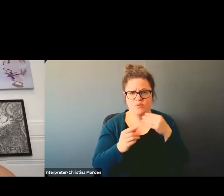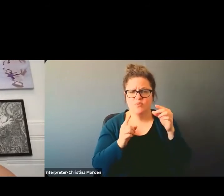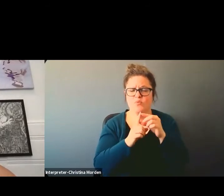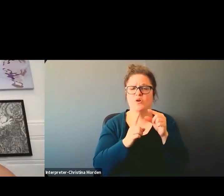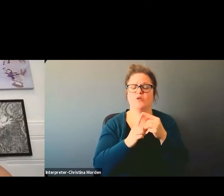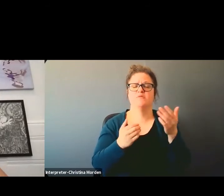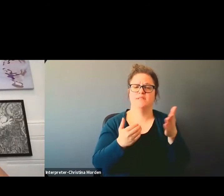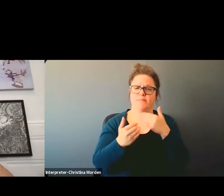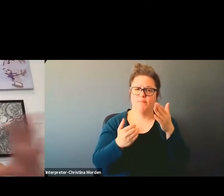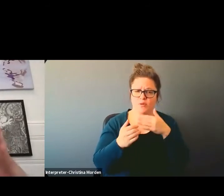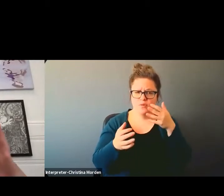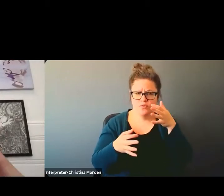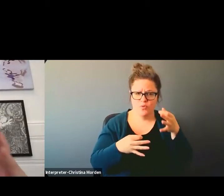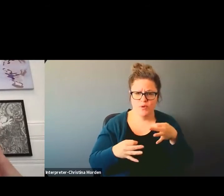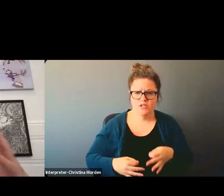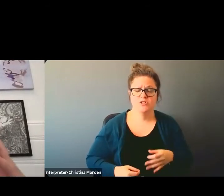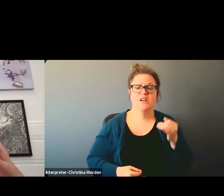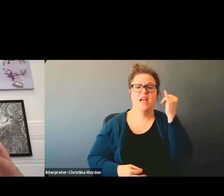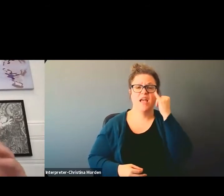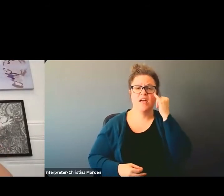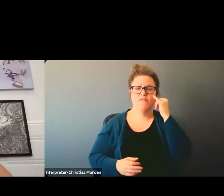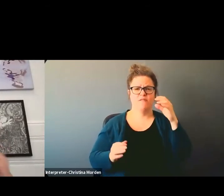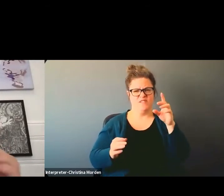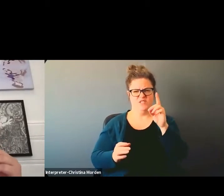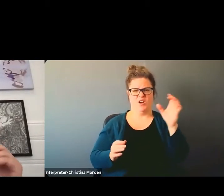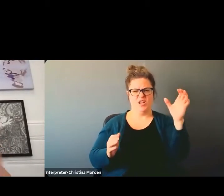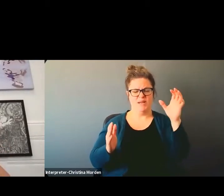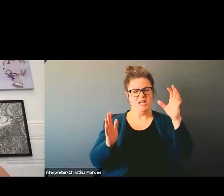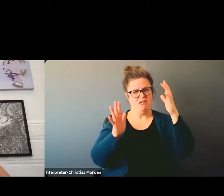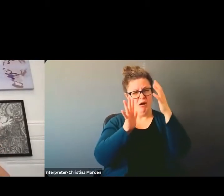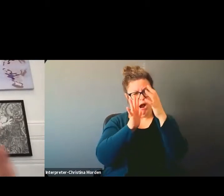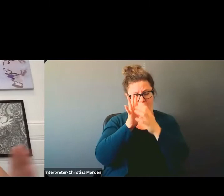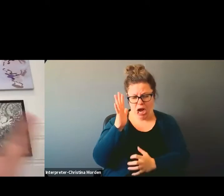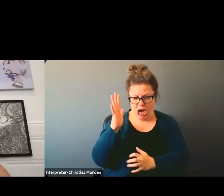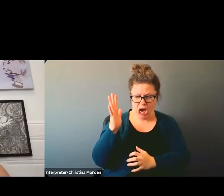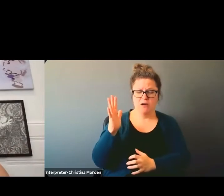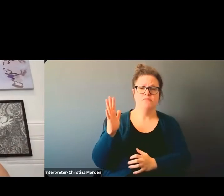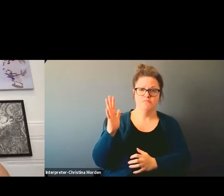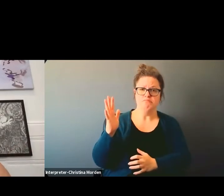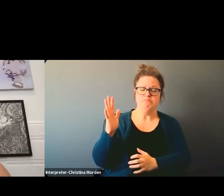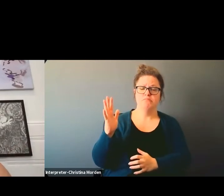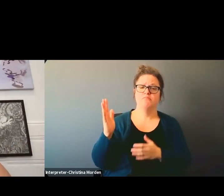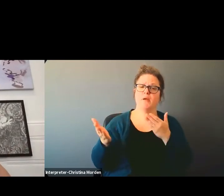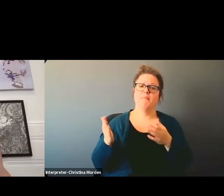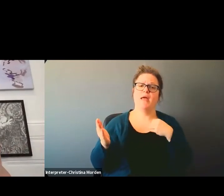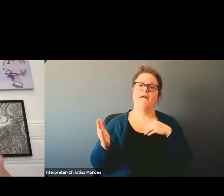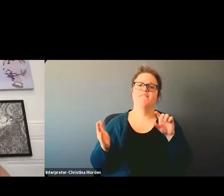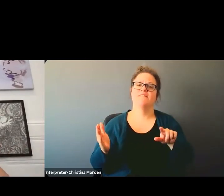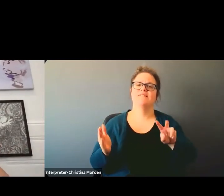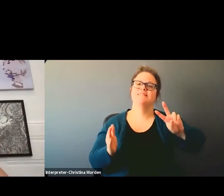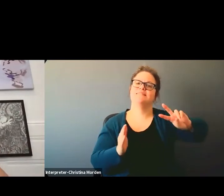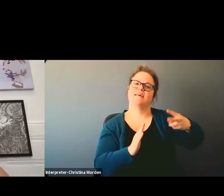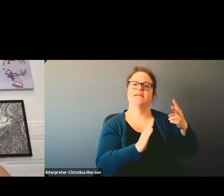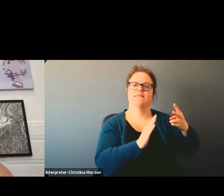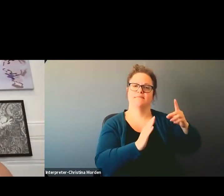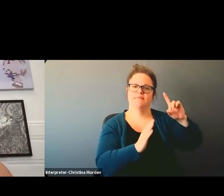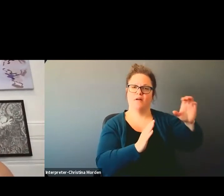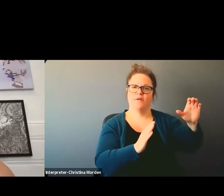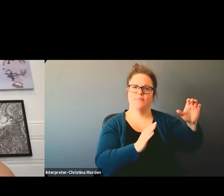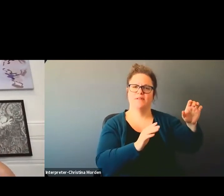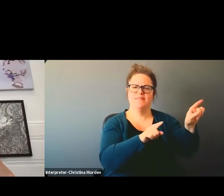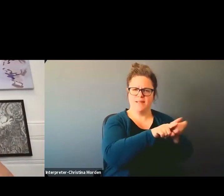directions. If you have a really wordy document with big terms, consider having a second document that has really simplified